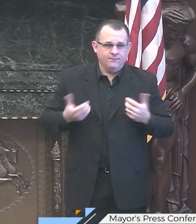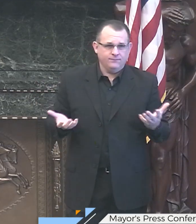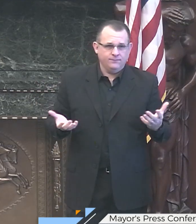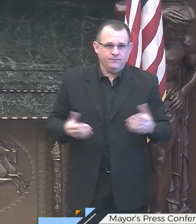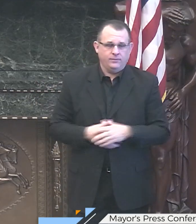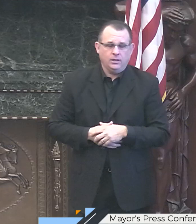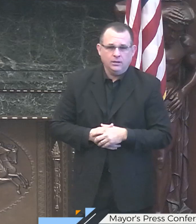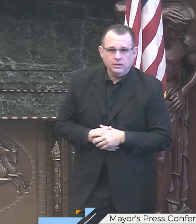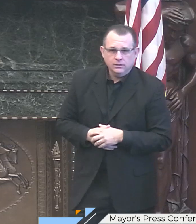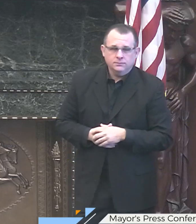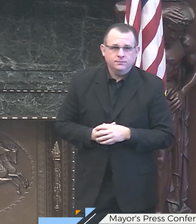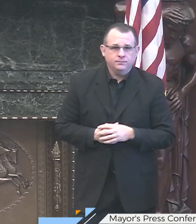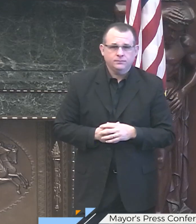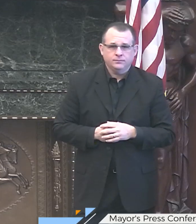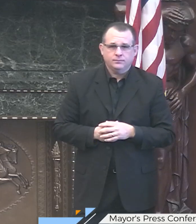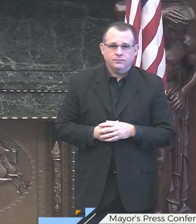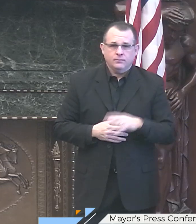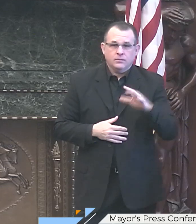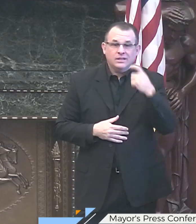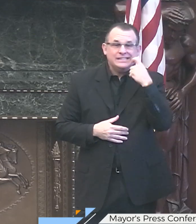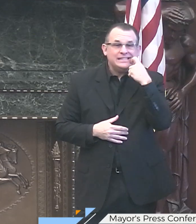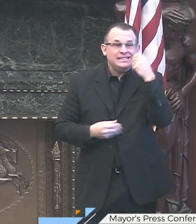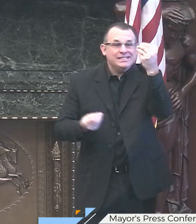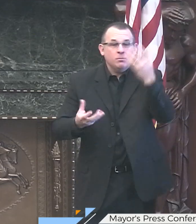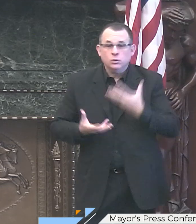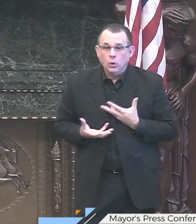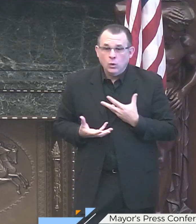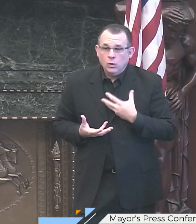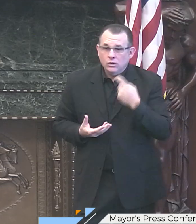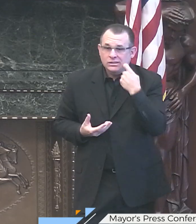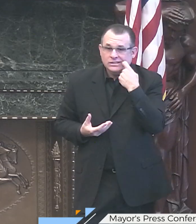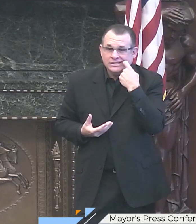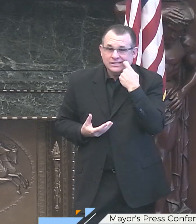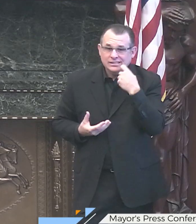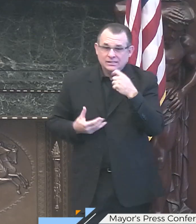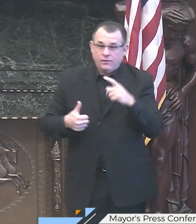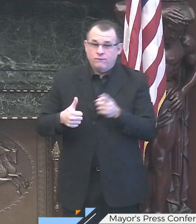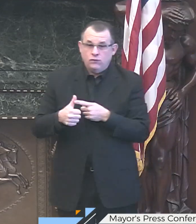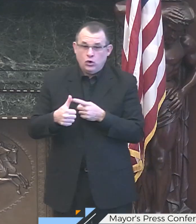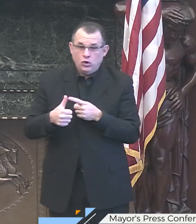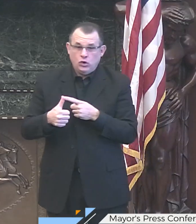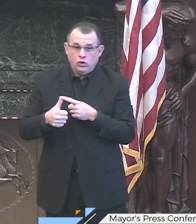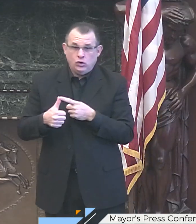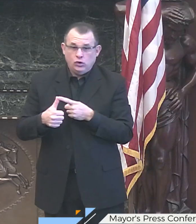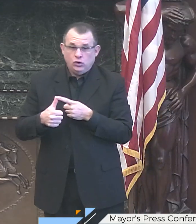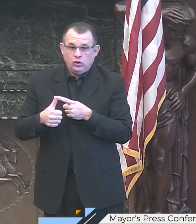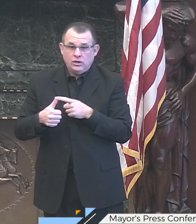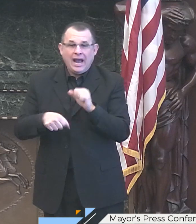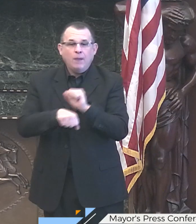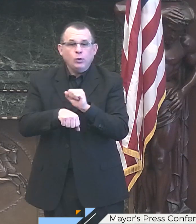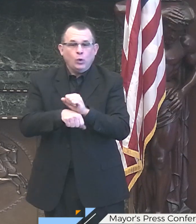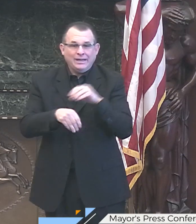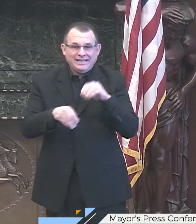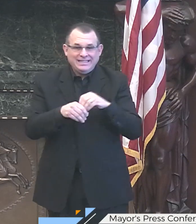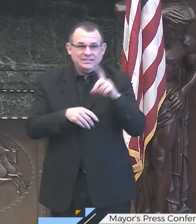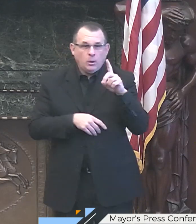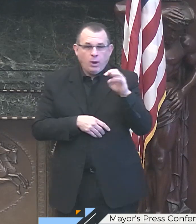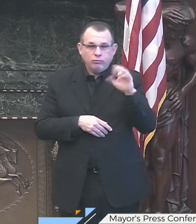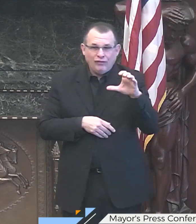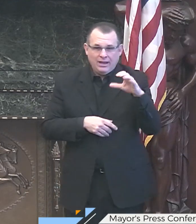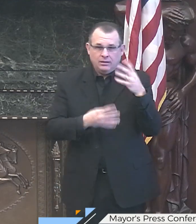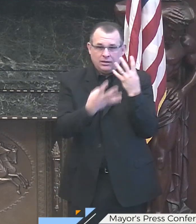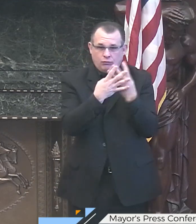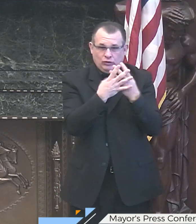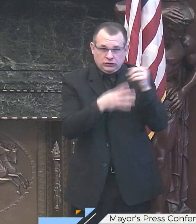I just got this information just shortly ago, we have our first case in an employee of the Department of Corrections. I don't have further details